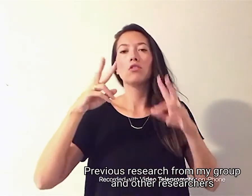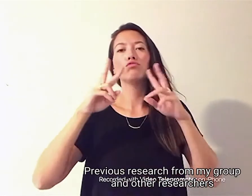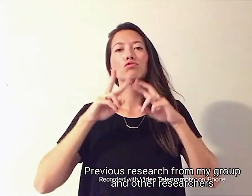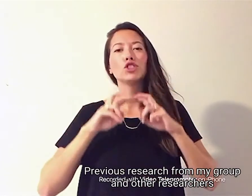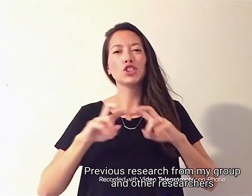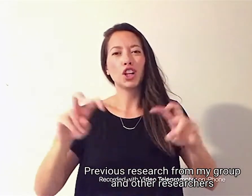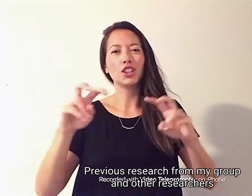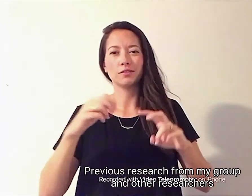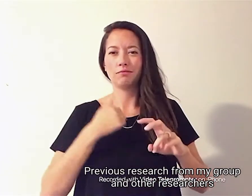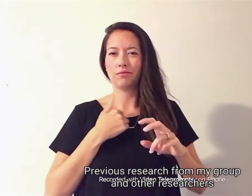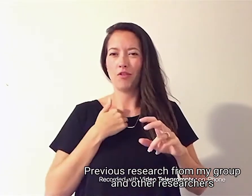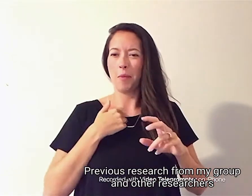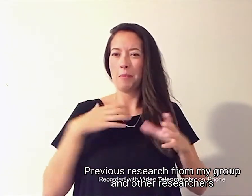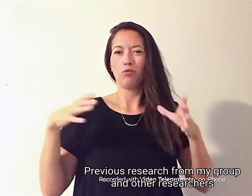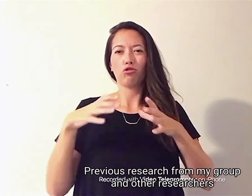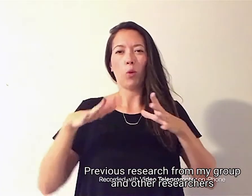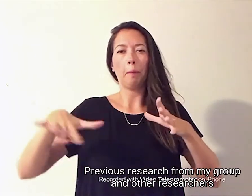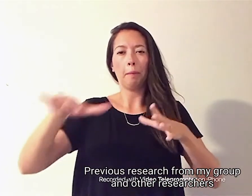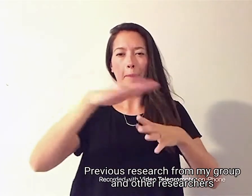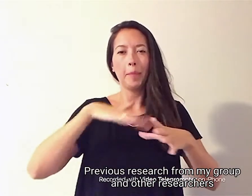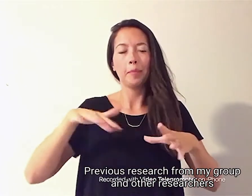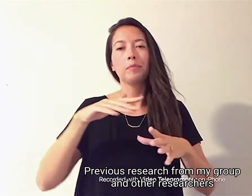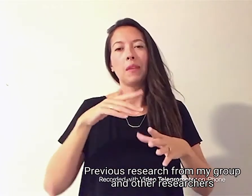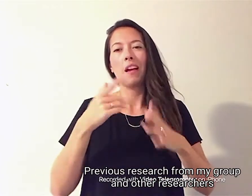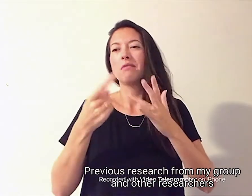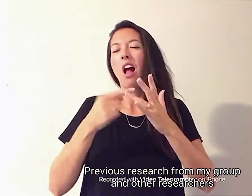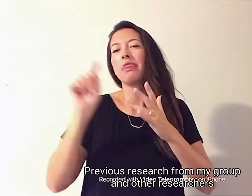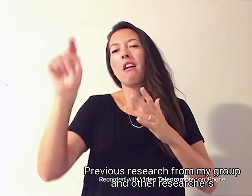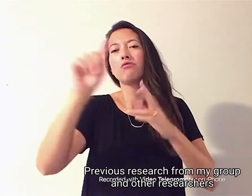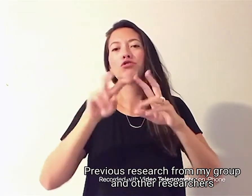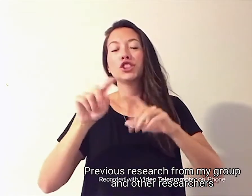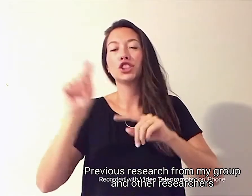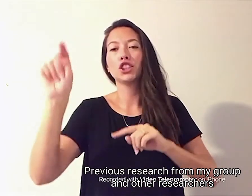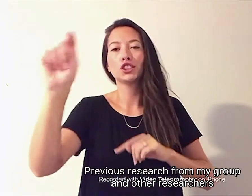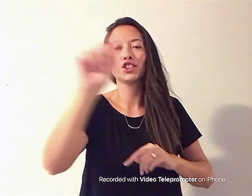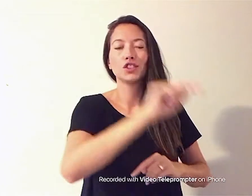Previous research from my group and other researchers